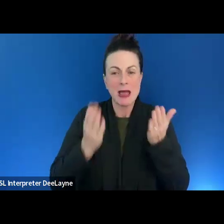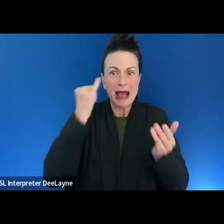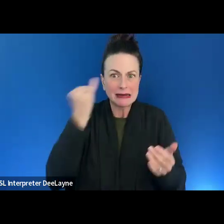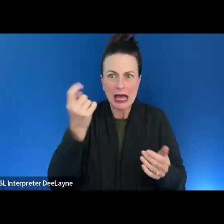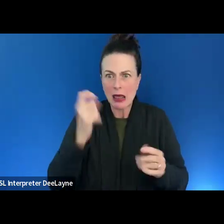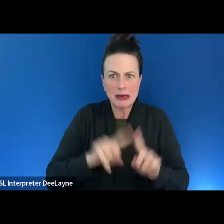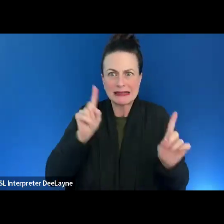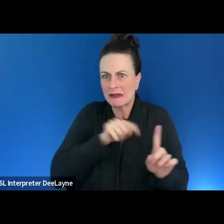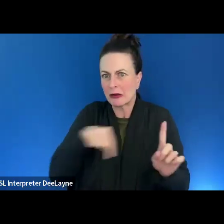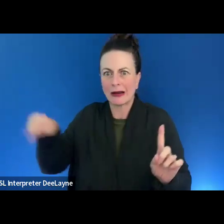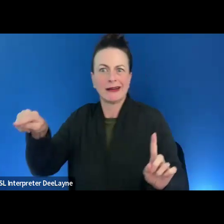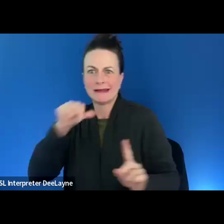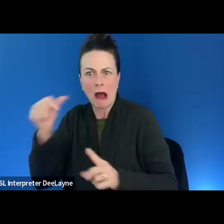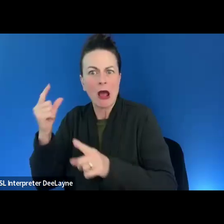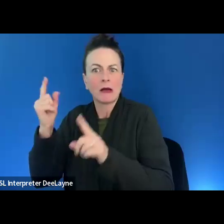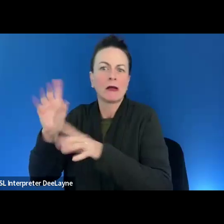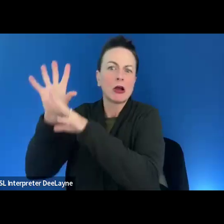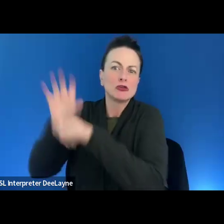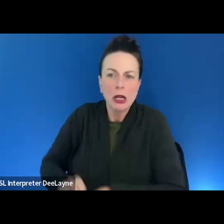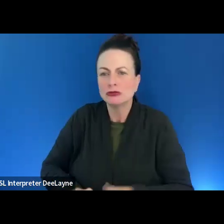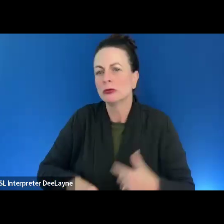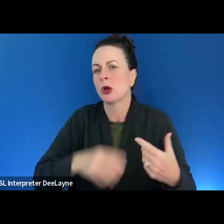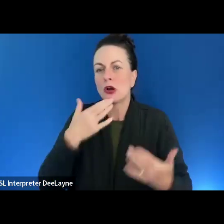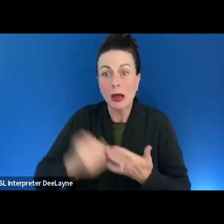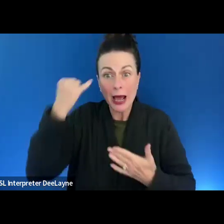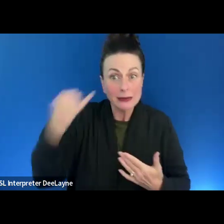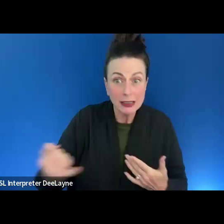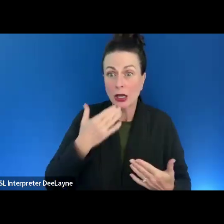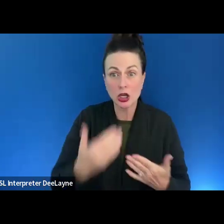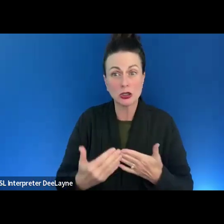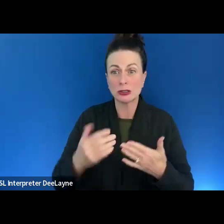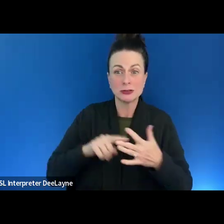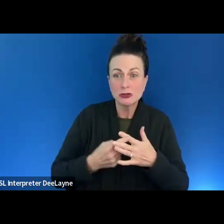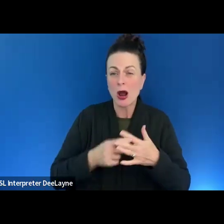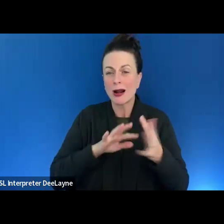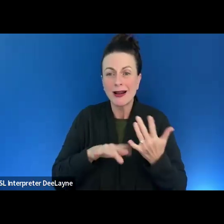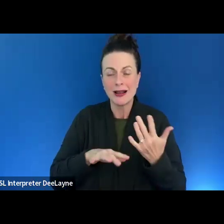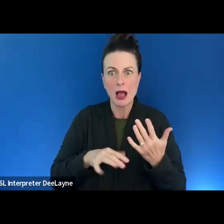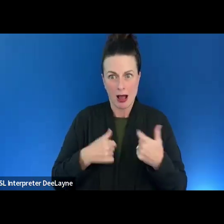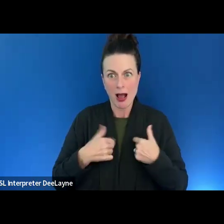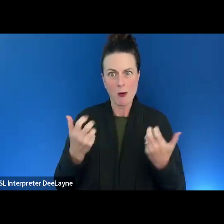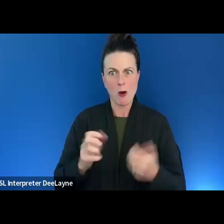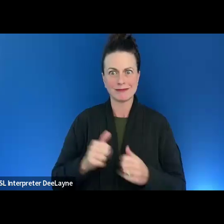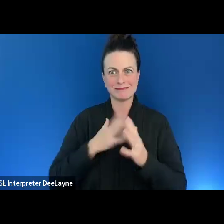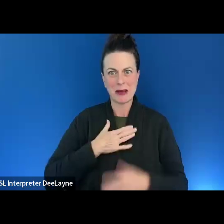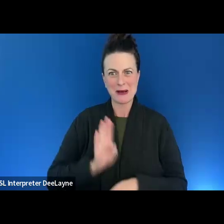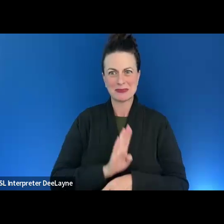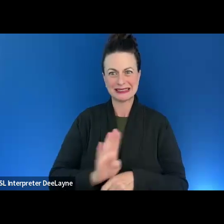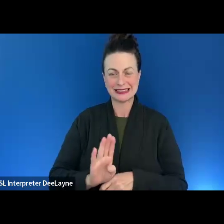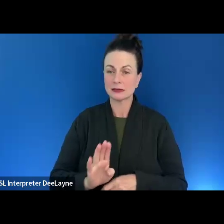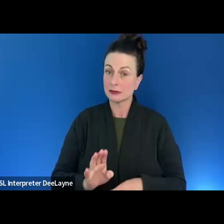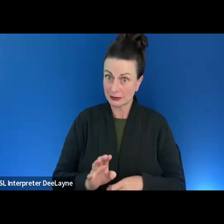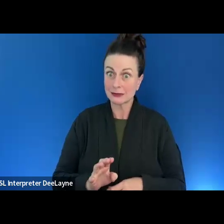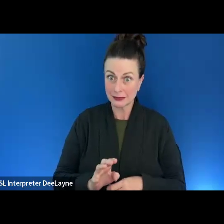little bit different or outside the box. That might be a good idea, a good guiding light that you want to be an entrepreneur. It's